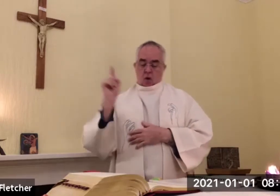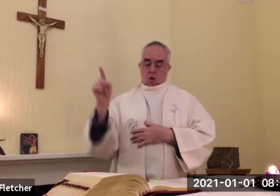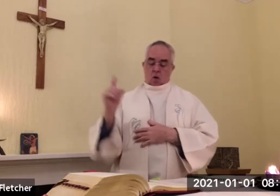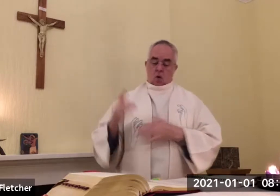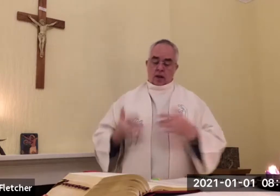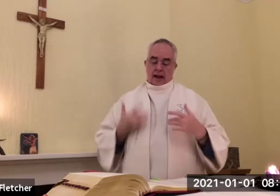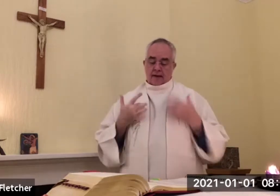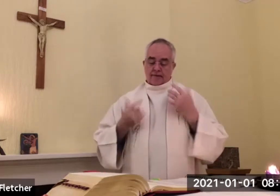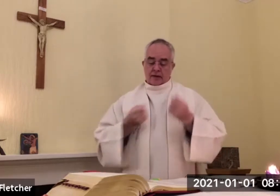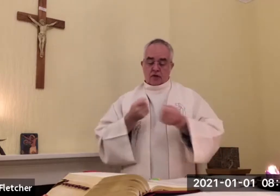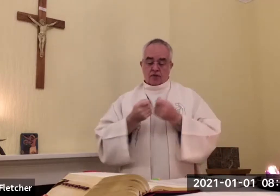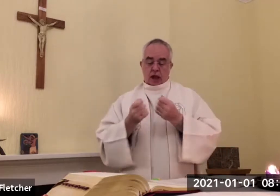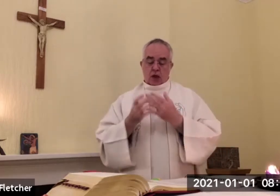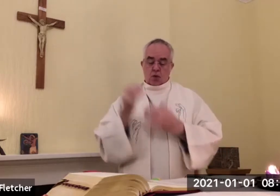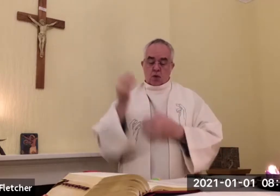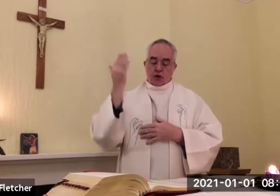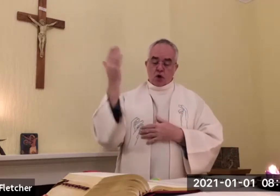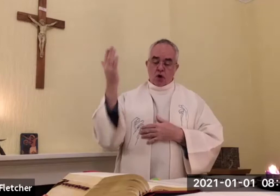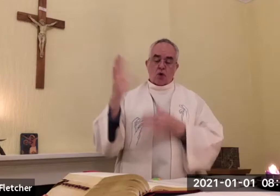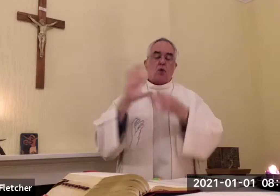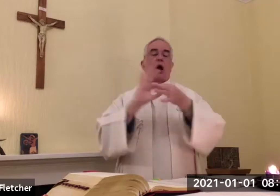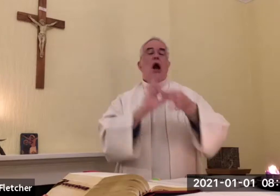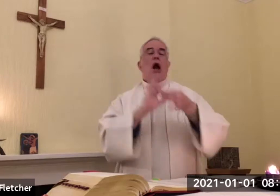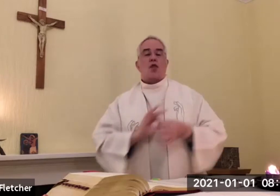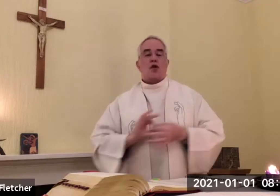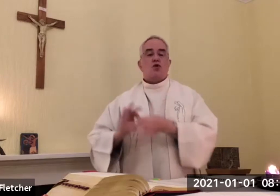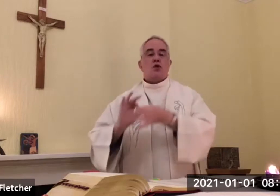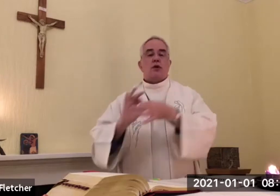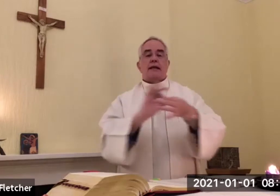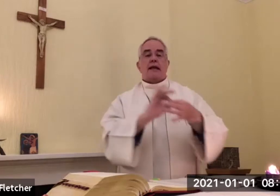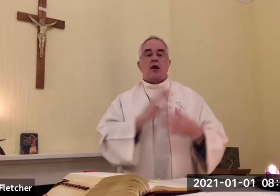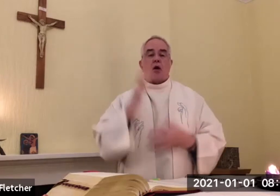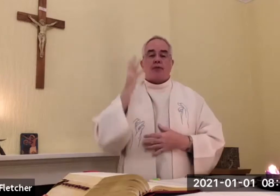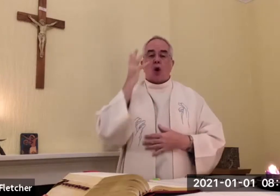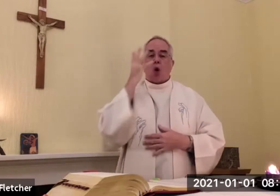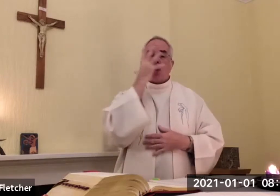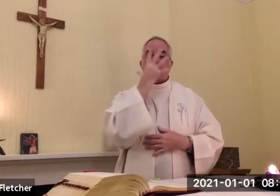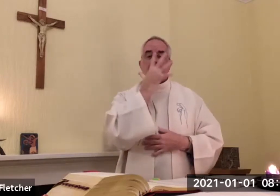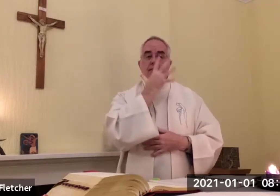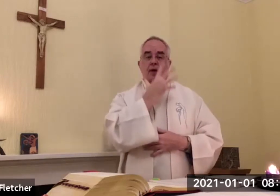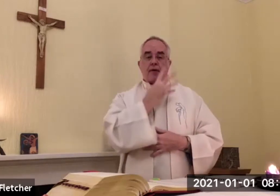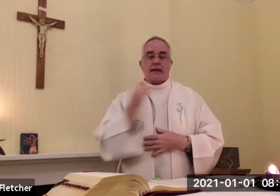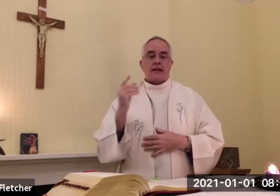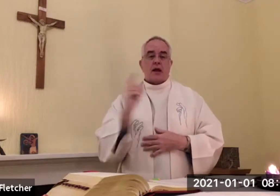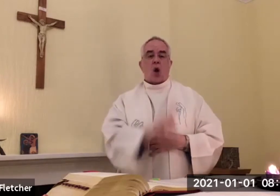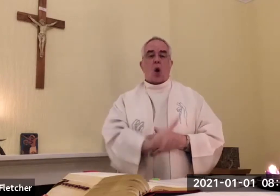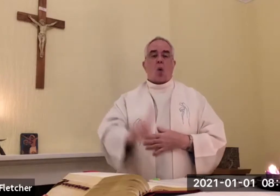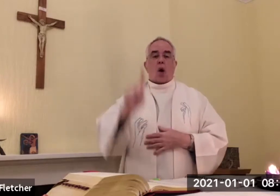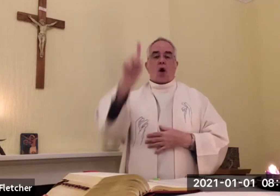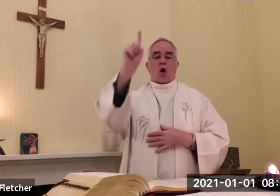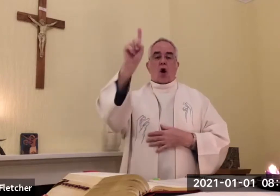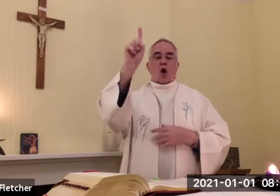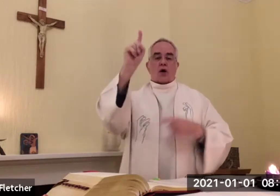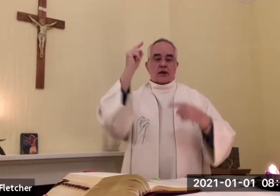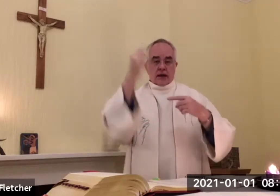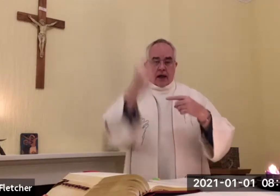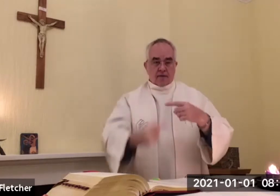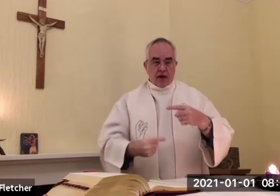who lives and reigns with you and the unity of the Holy Spirit, one God,